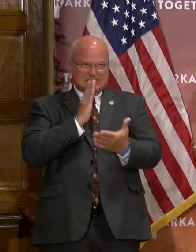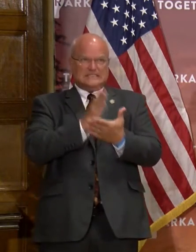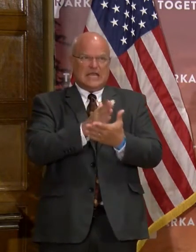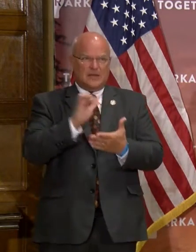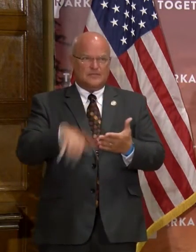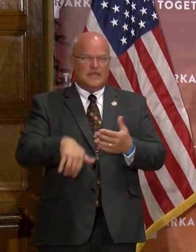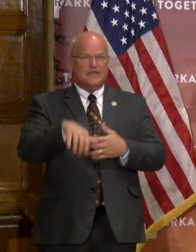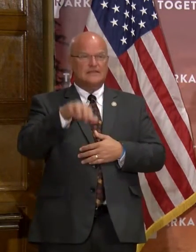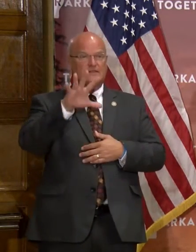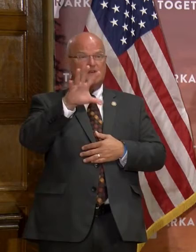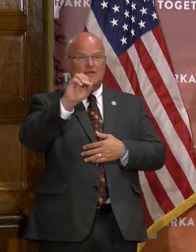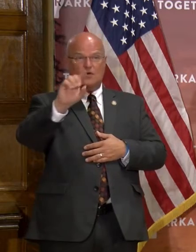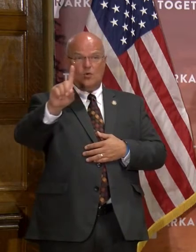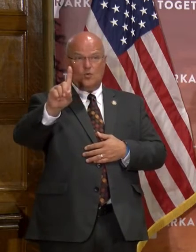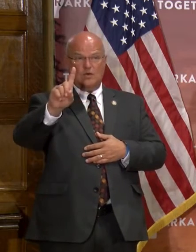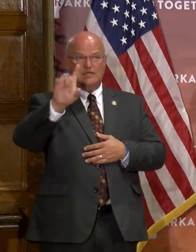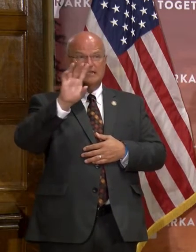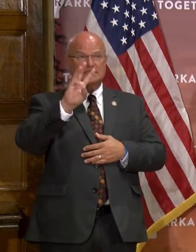number is